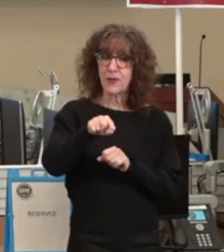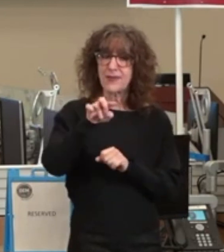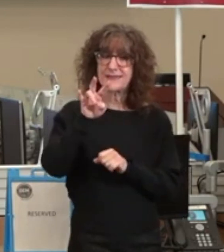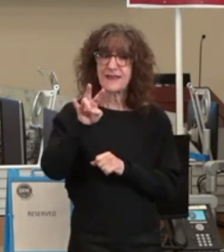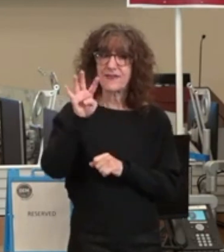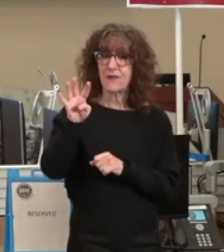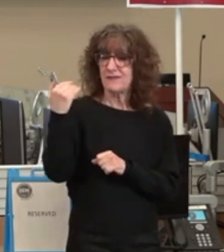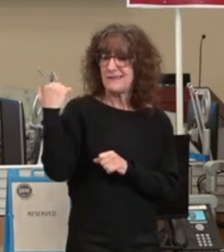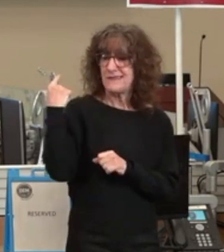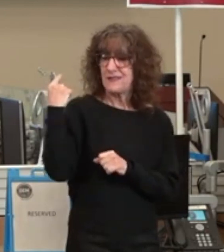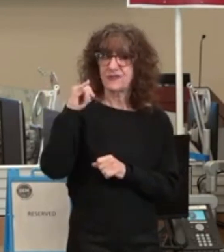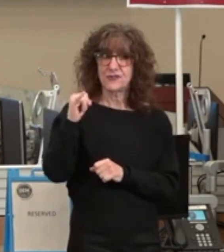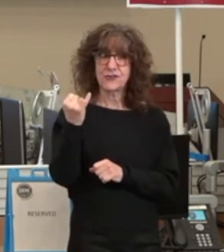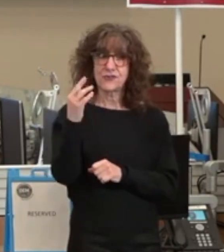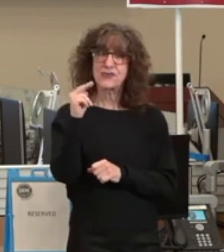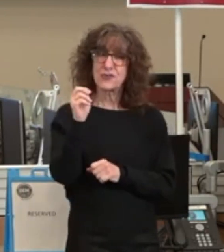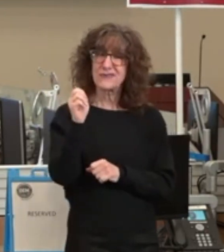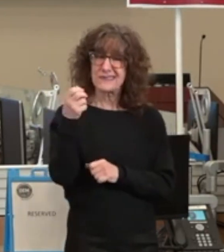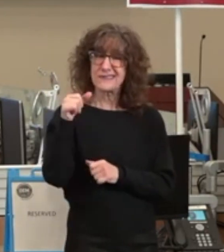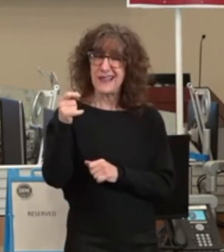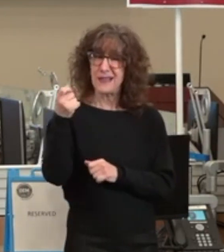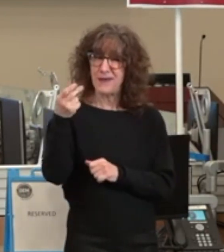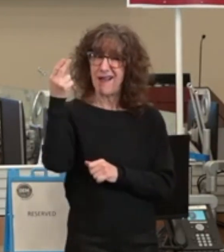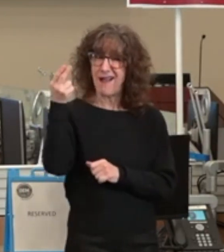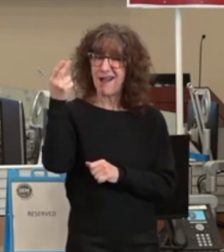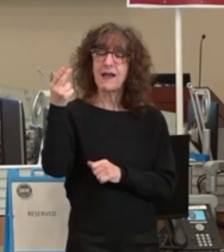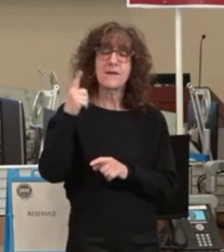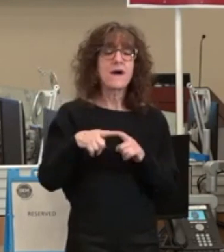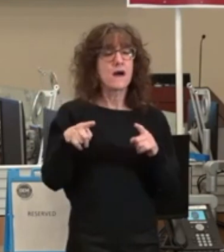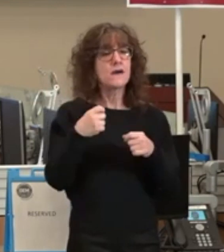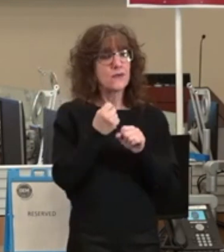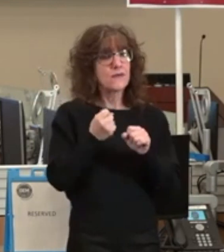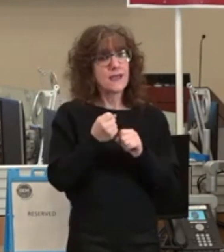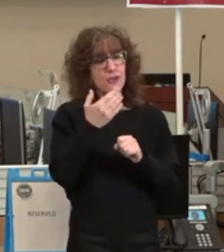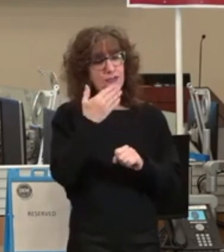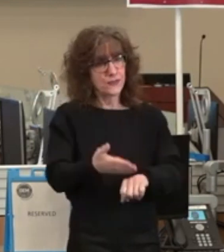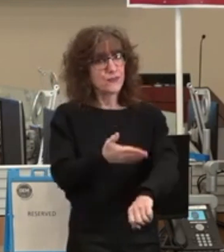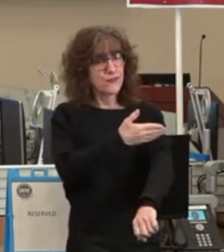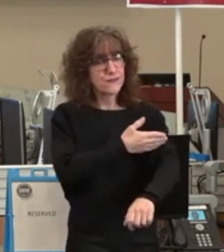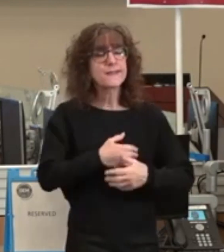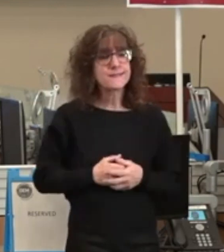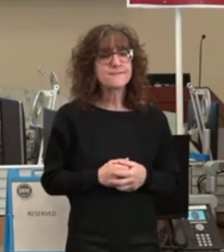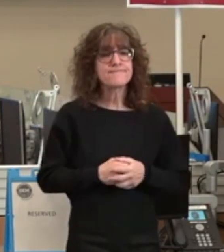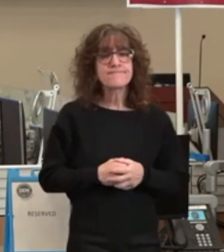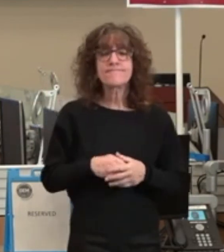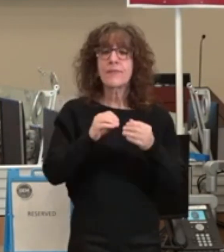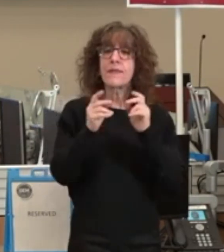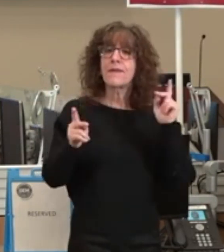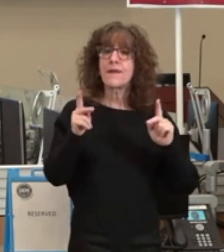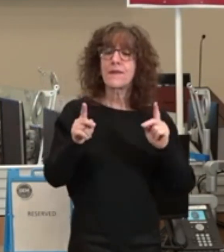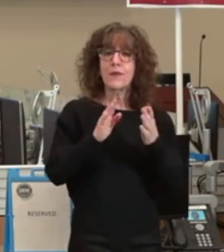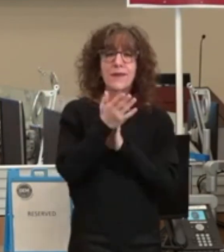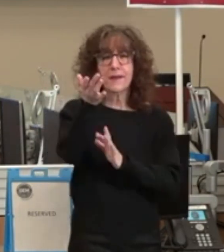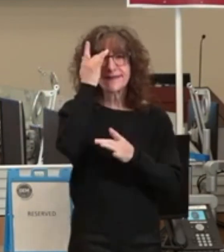and that was back in June. So as you can see, we still have some work to do, although we're making some significant improvements. The number of people who have